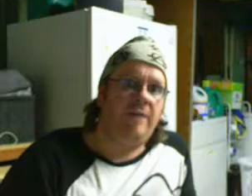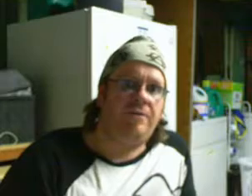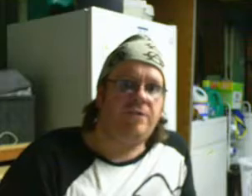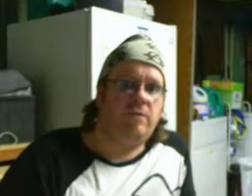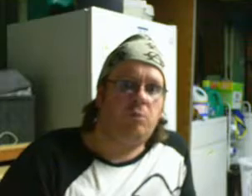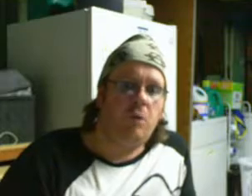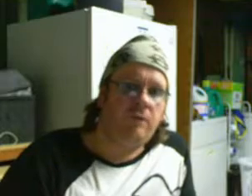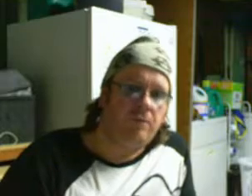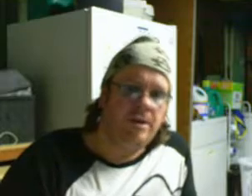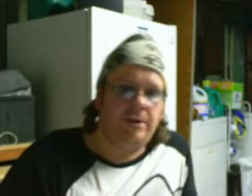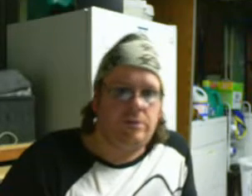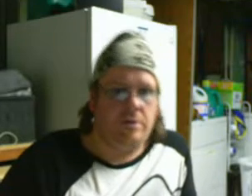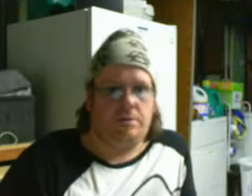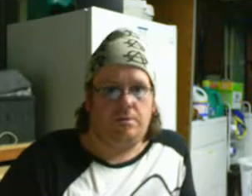never want for anything.